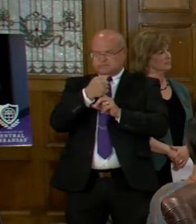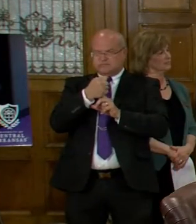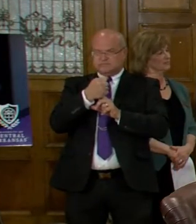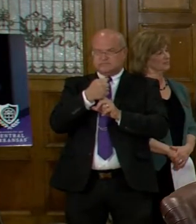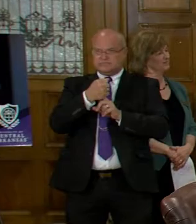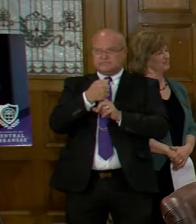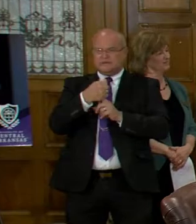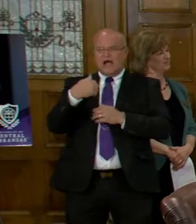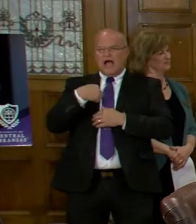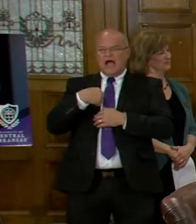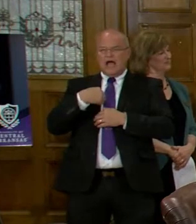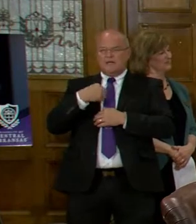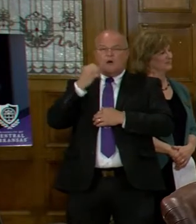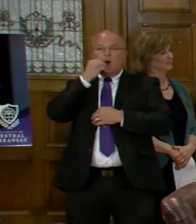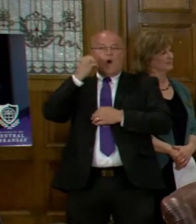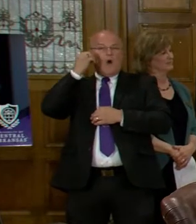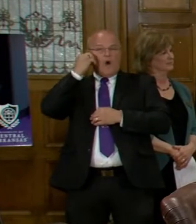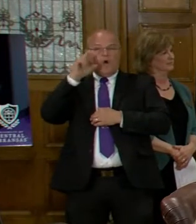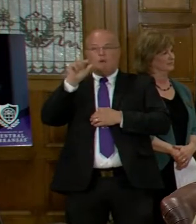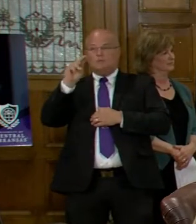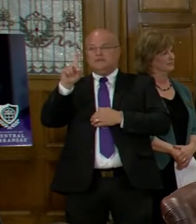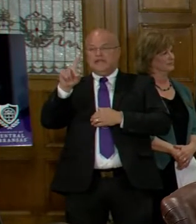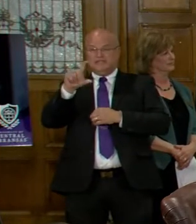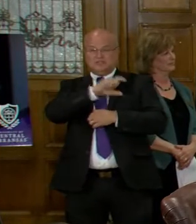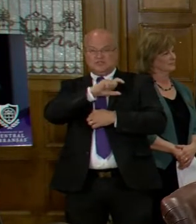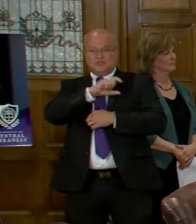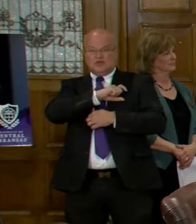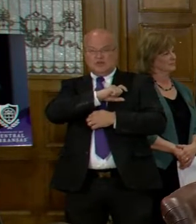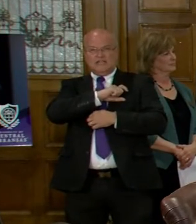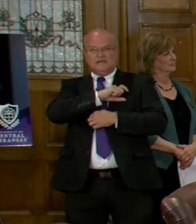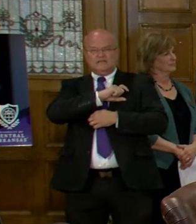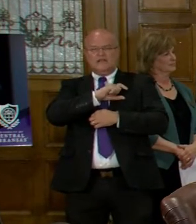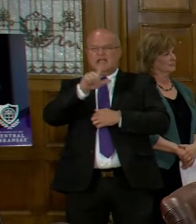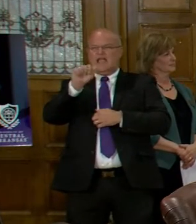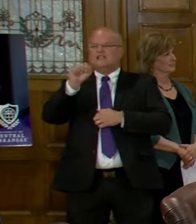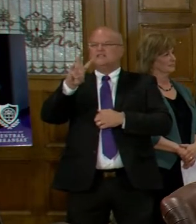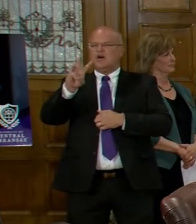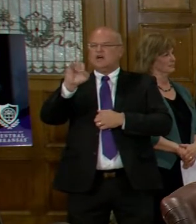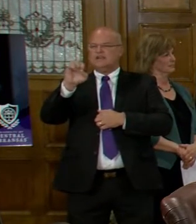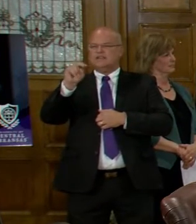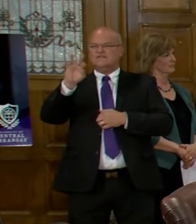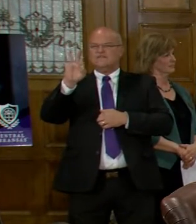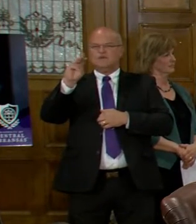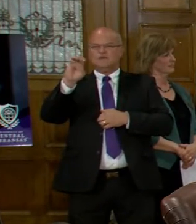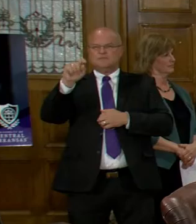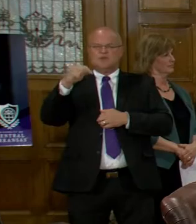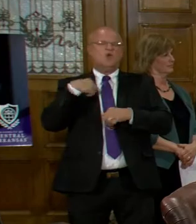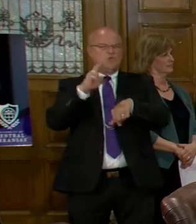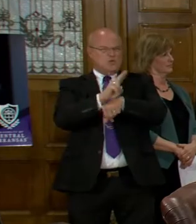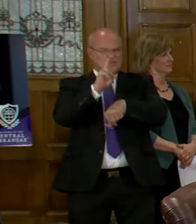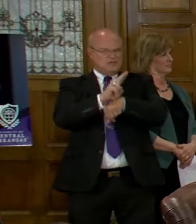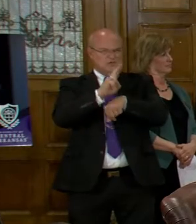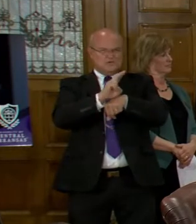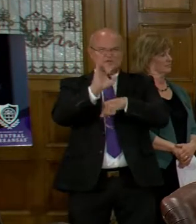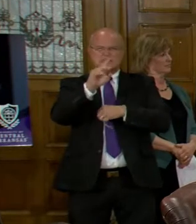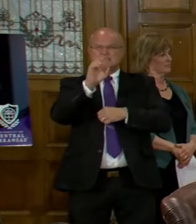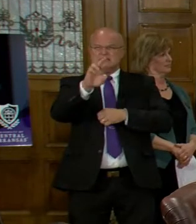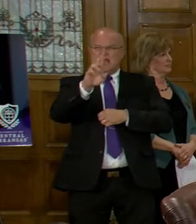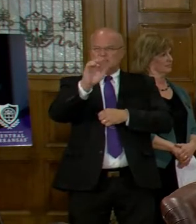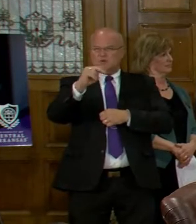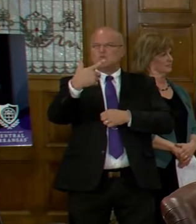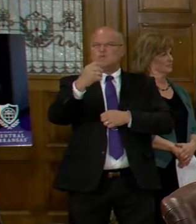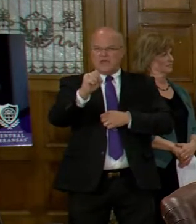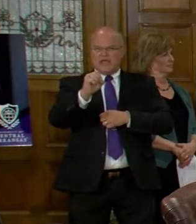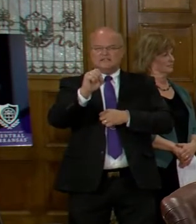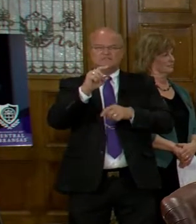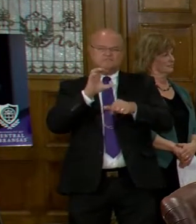I come from Homeland Security and law enforcement, and we utilize ranges to practice defense and law